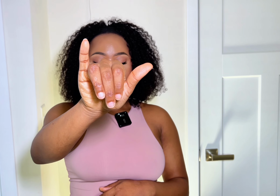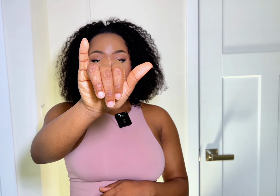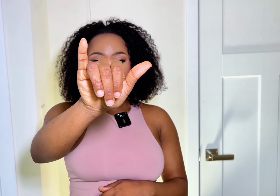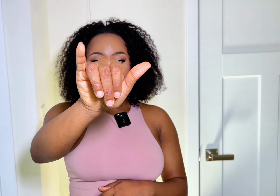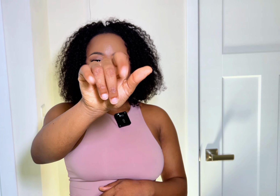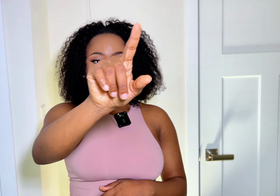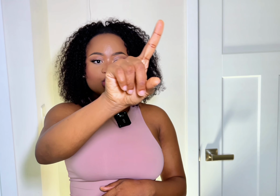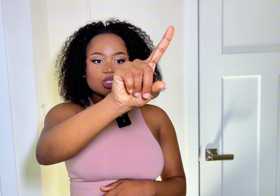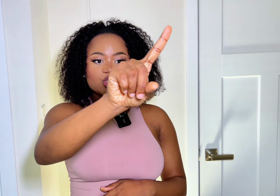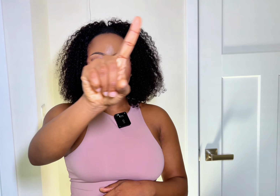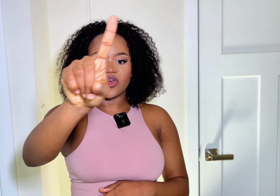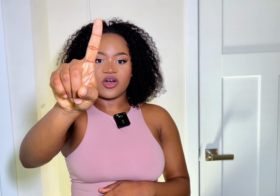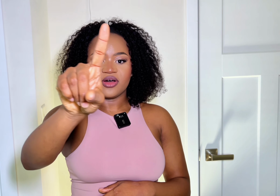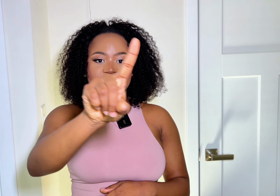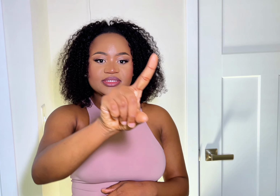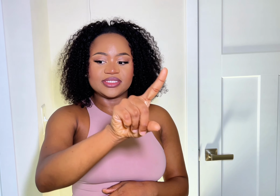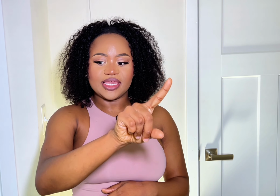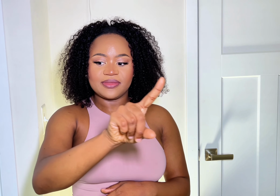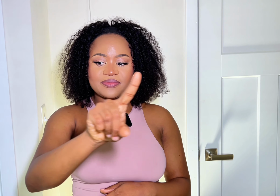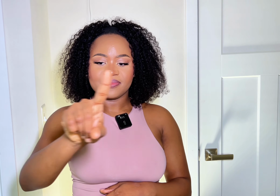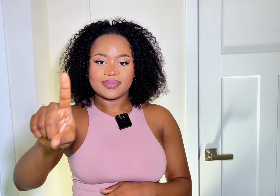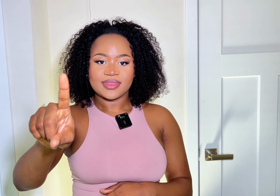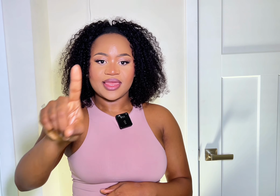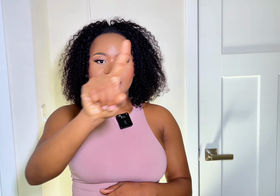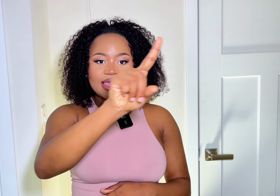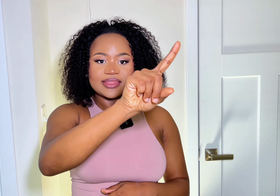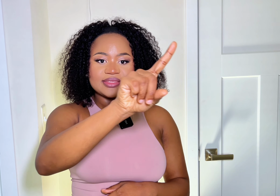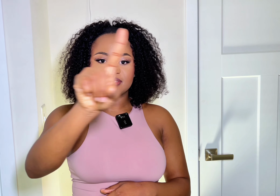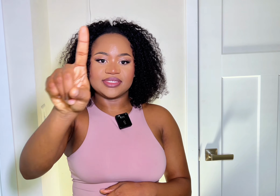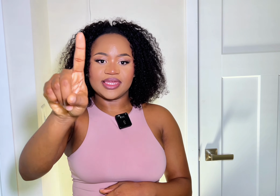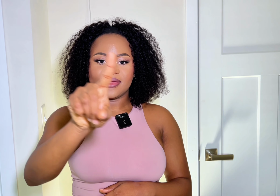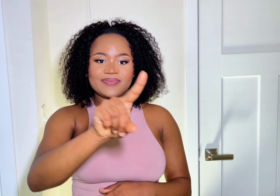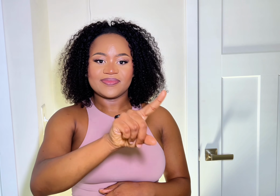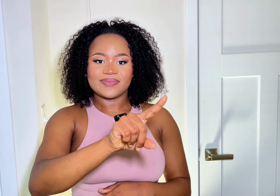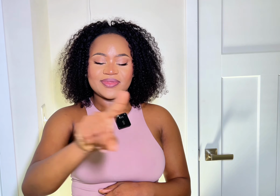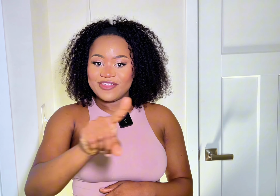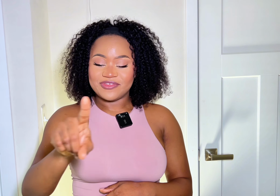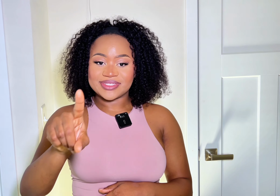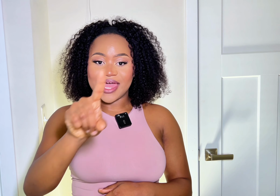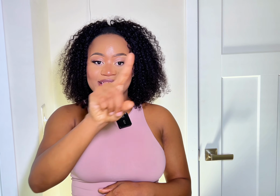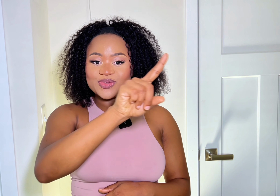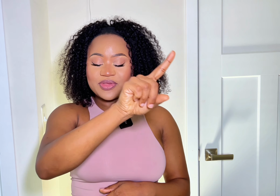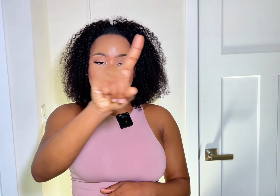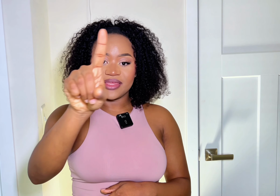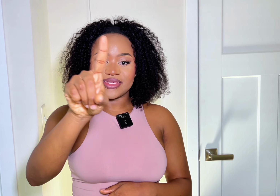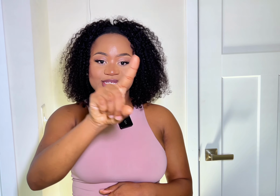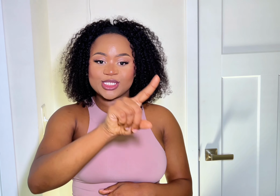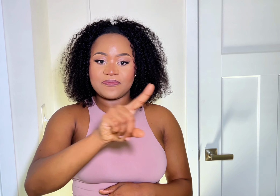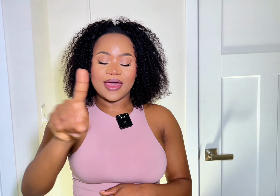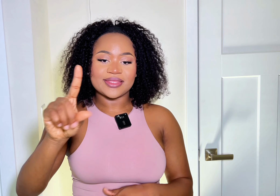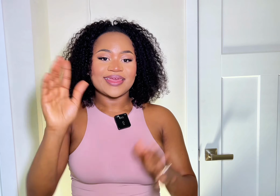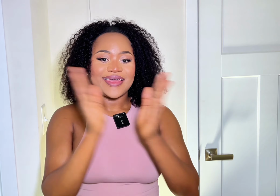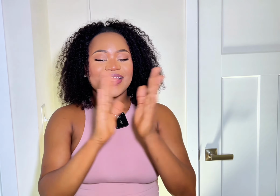That's because you just draw the Z, like Z. If you signed with me to this part, clap